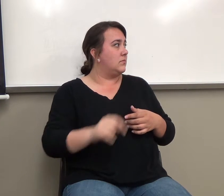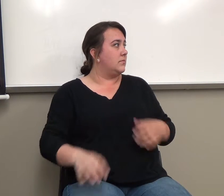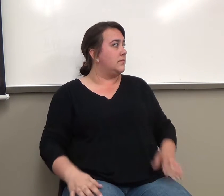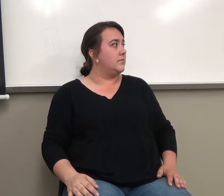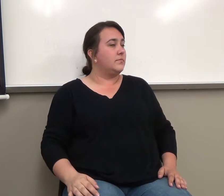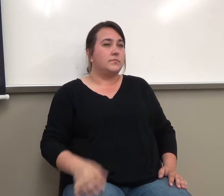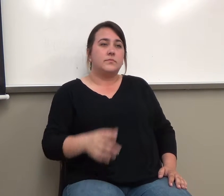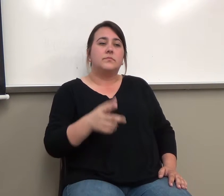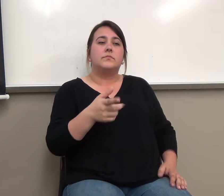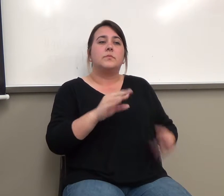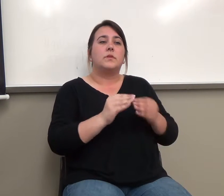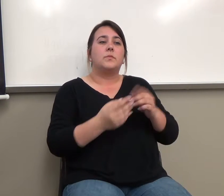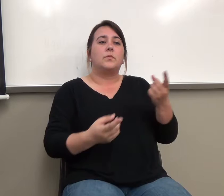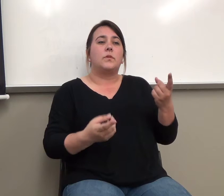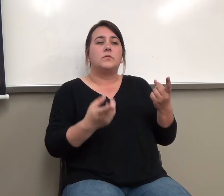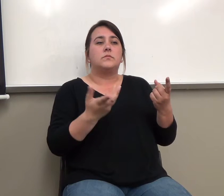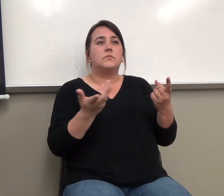Anybody do number 1?